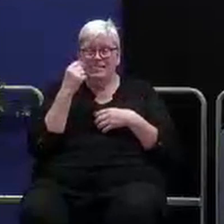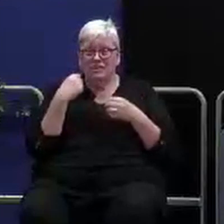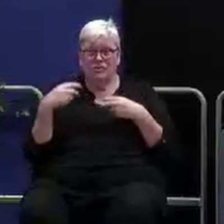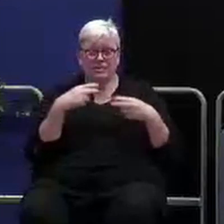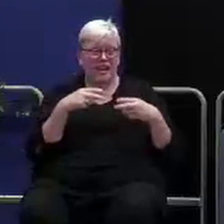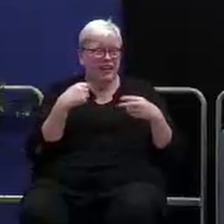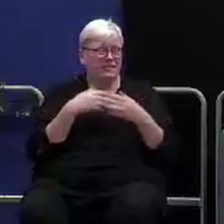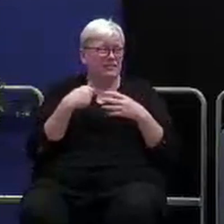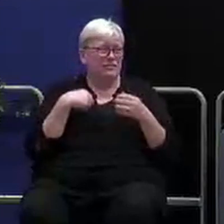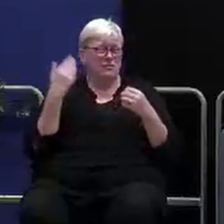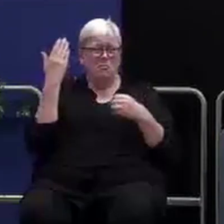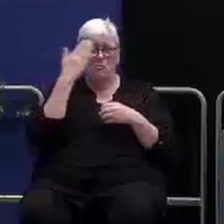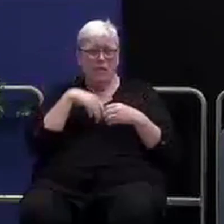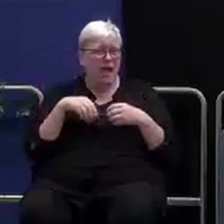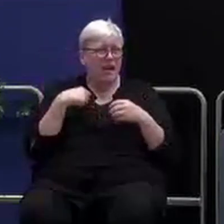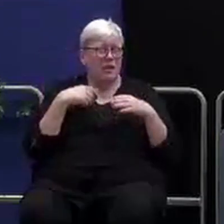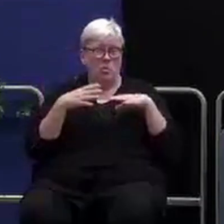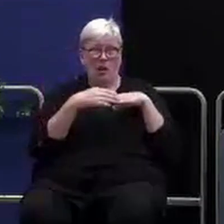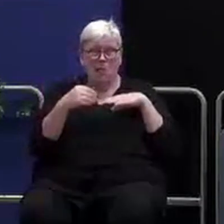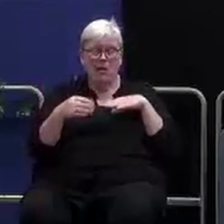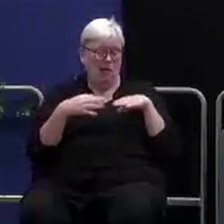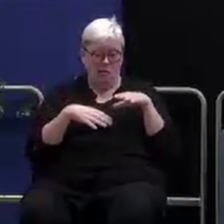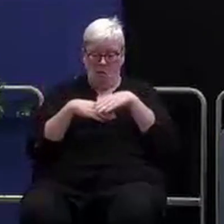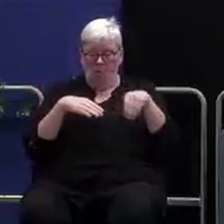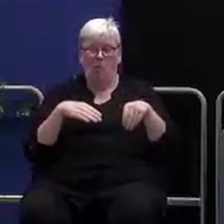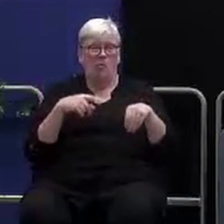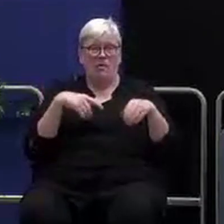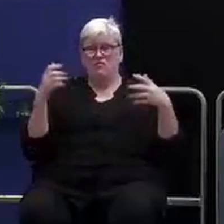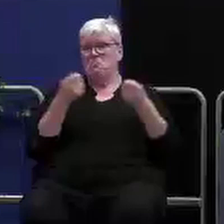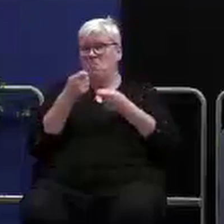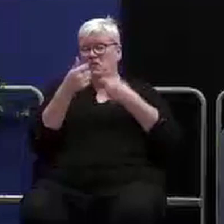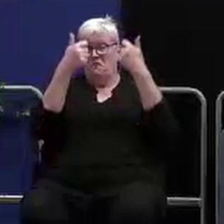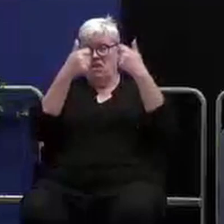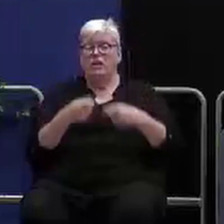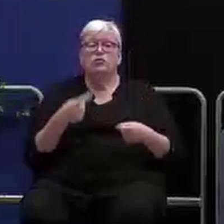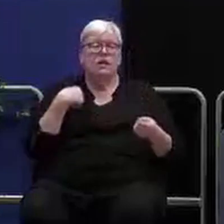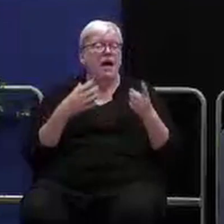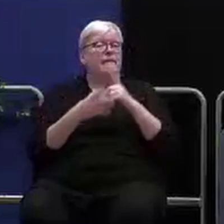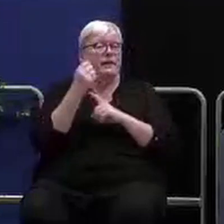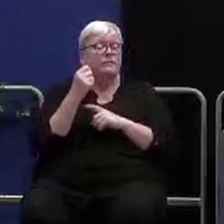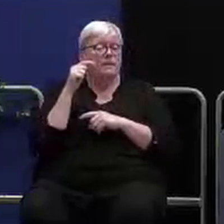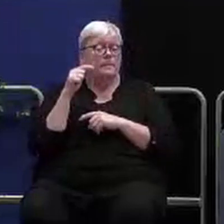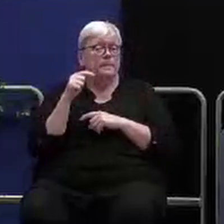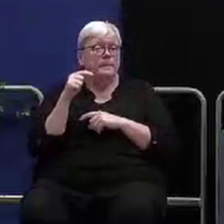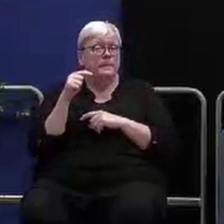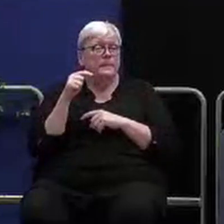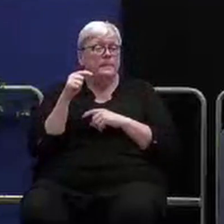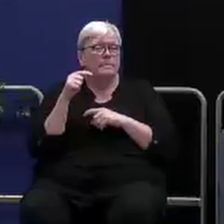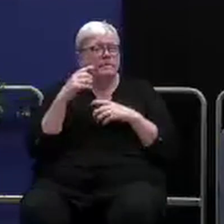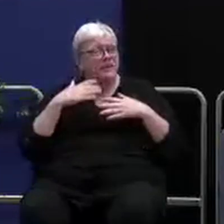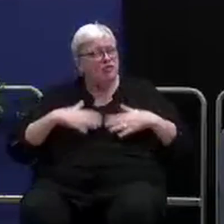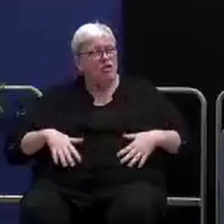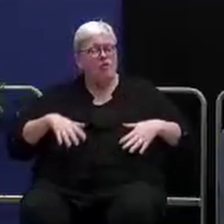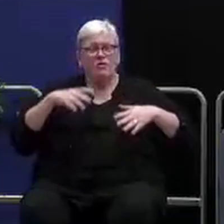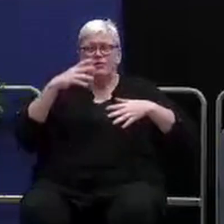pointy his black patent leather winkle pickers were, but he managed without restraint. I found him, his attire, his